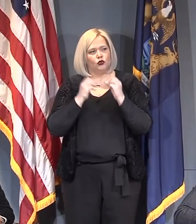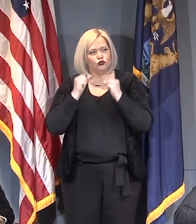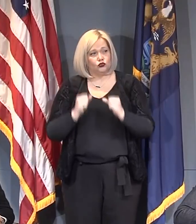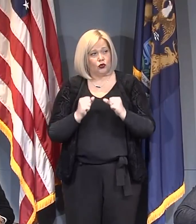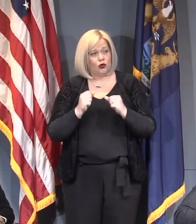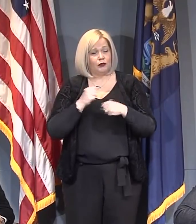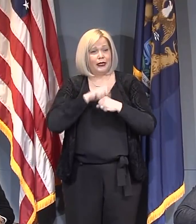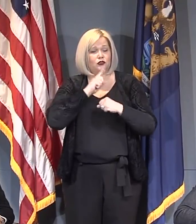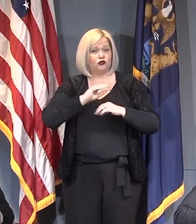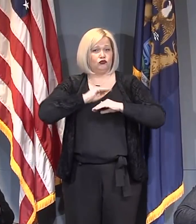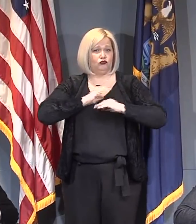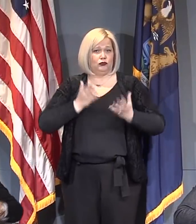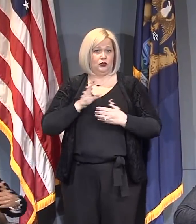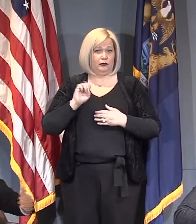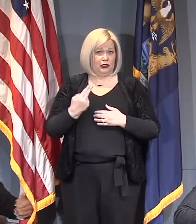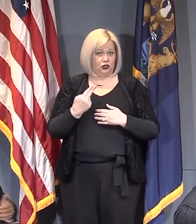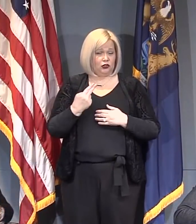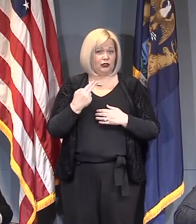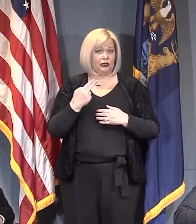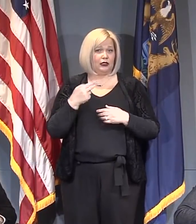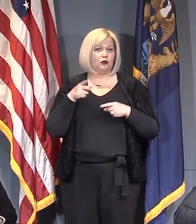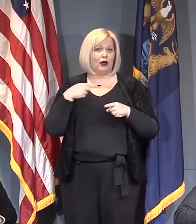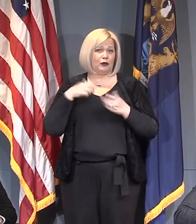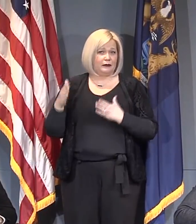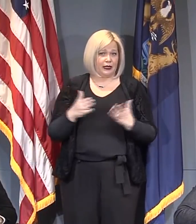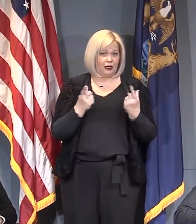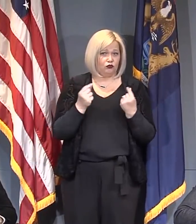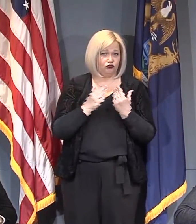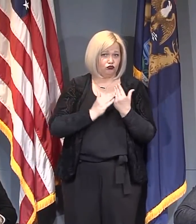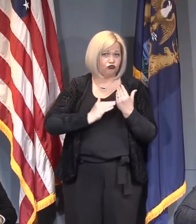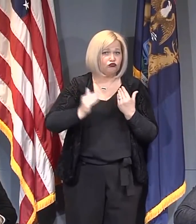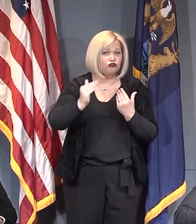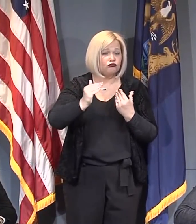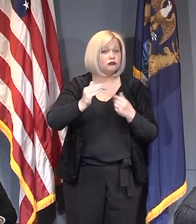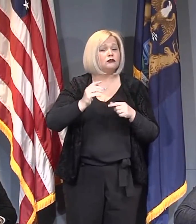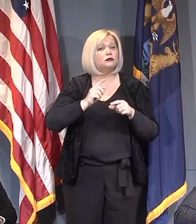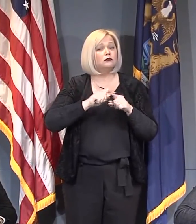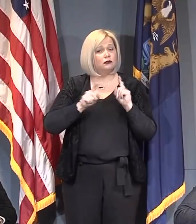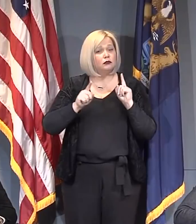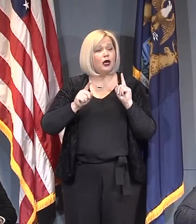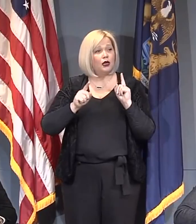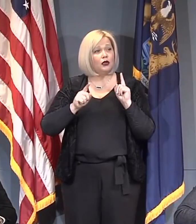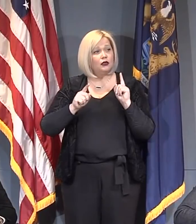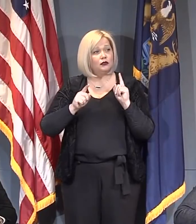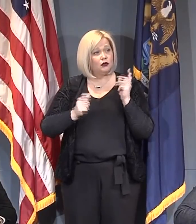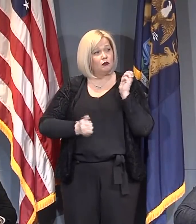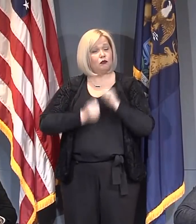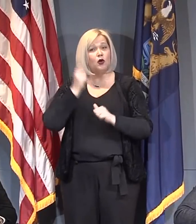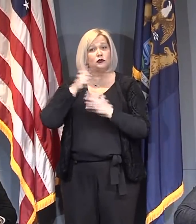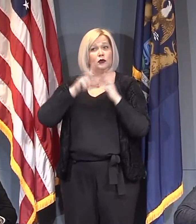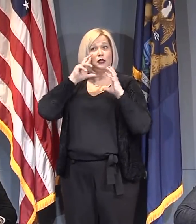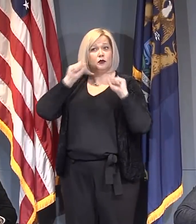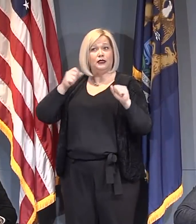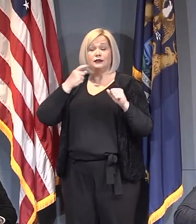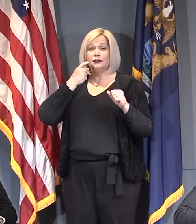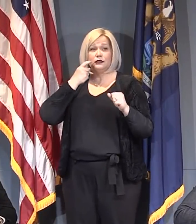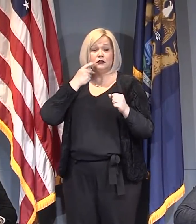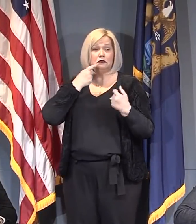Michigan as we set our strategy going forward. But, you know, I think by, you know, large part it was something